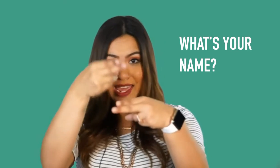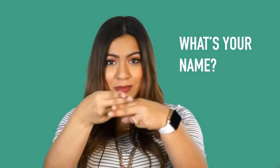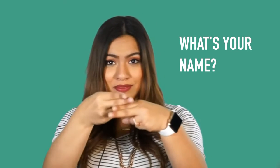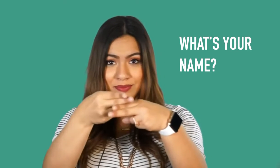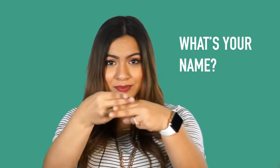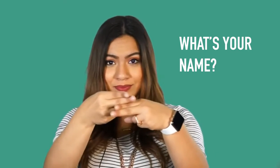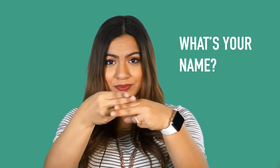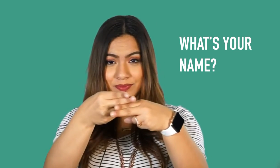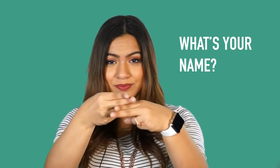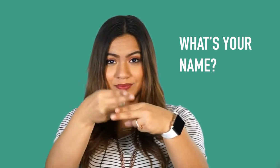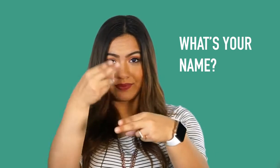name,